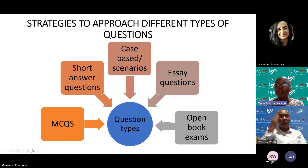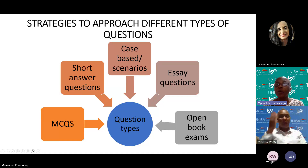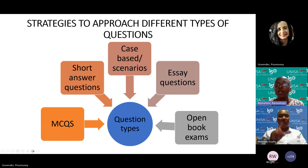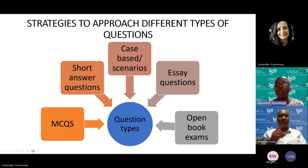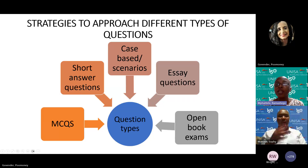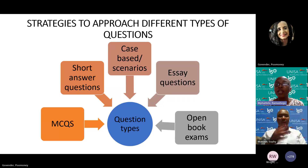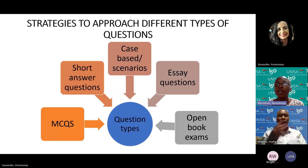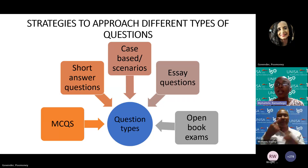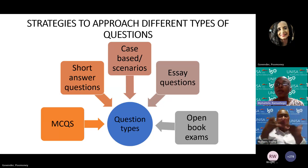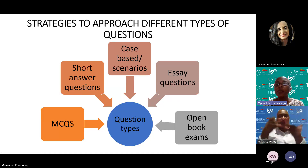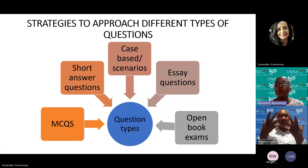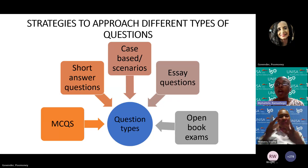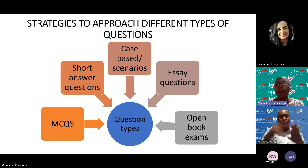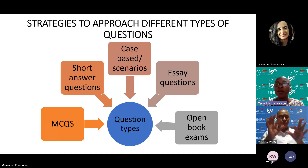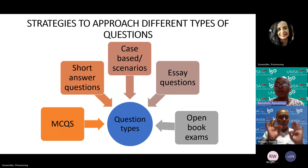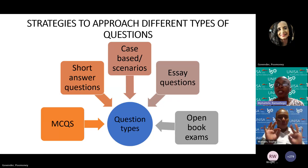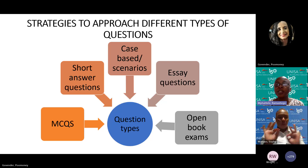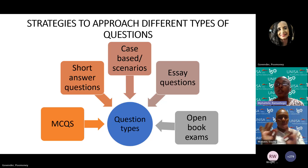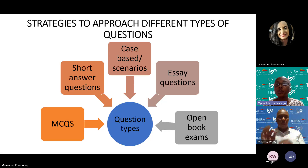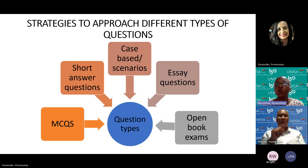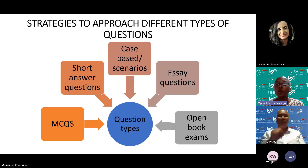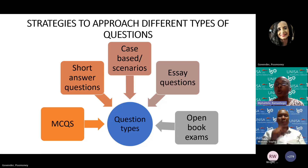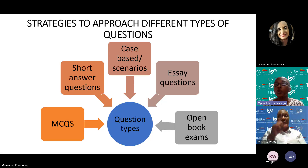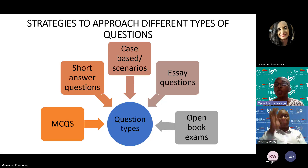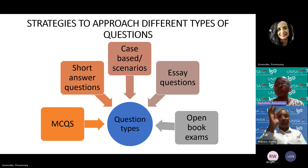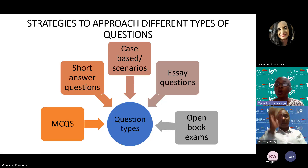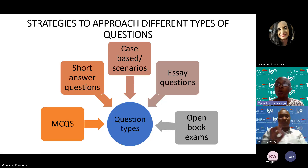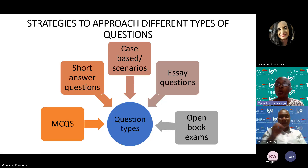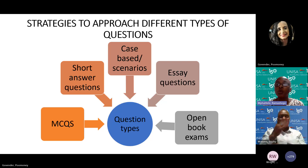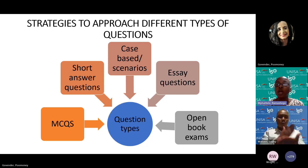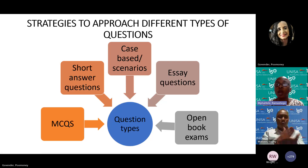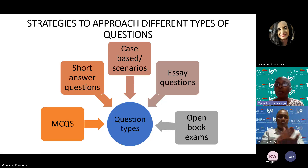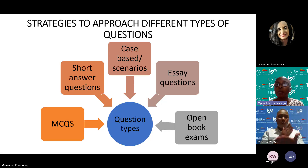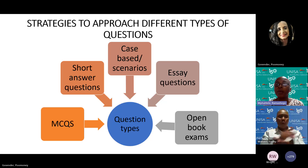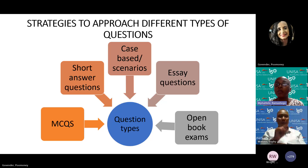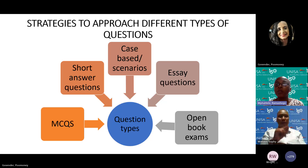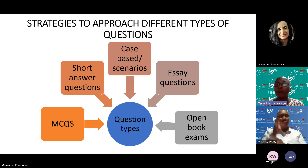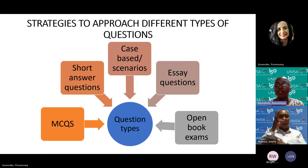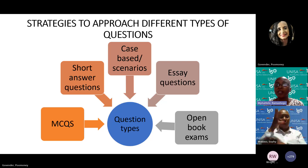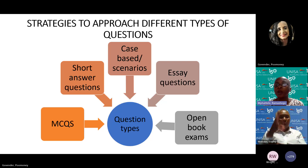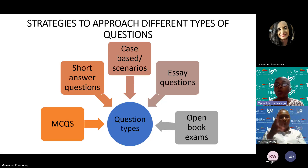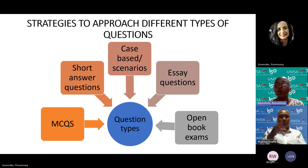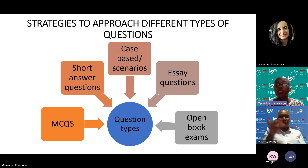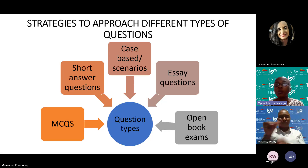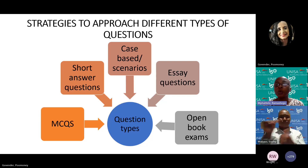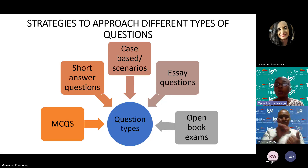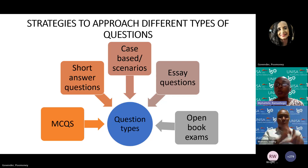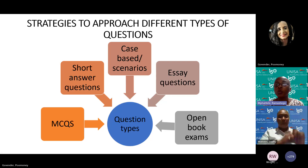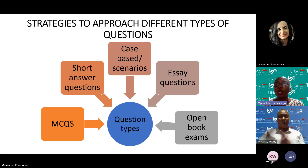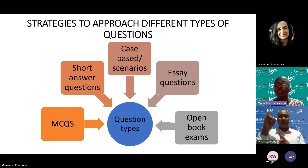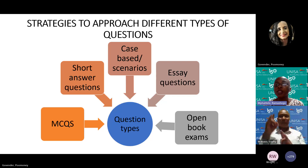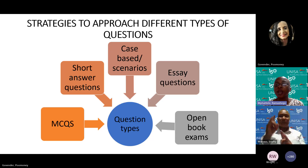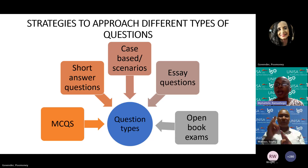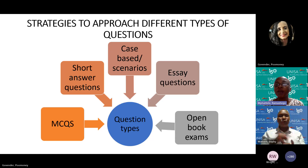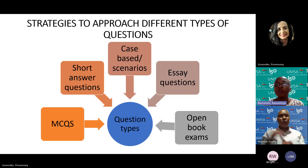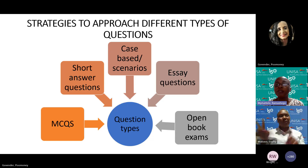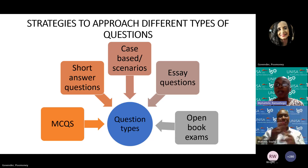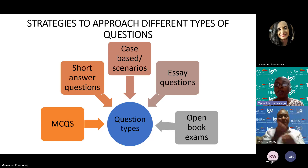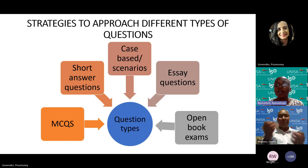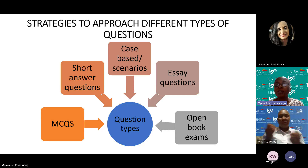have answered correctly, you are 100% sure that you are going to come back with a pass. We see most